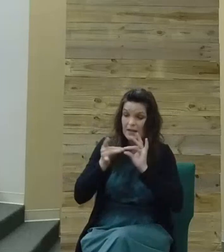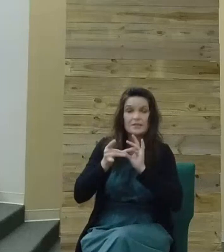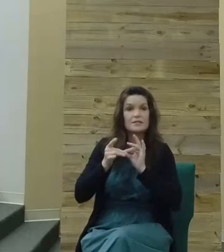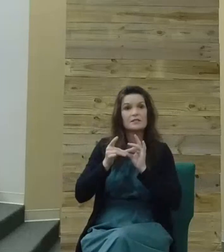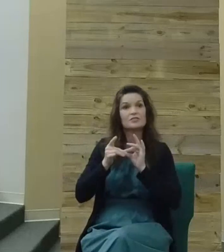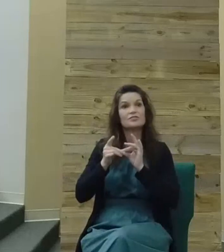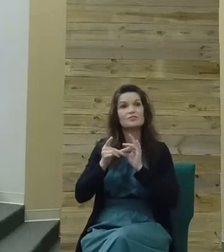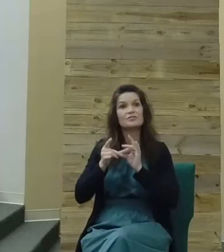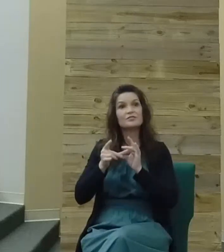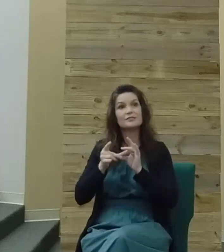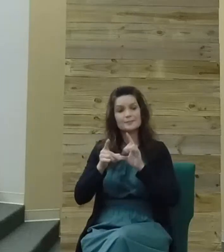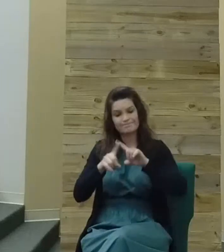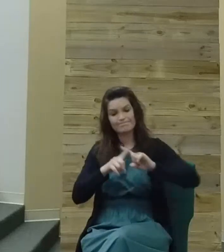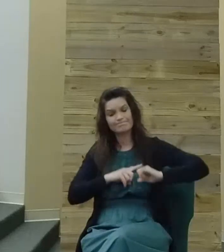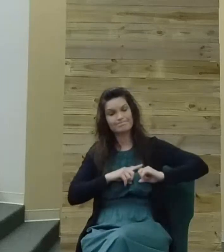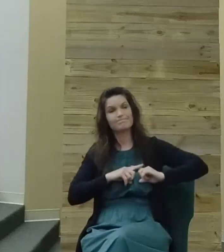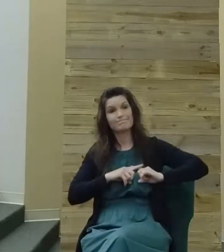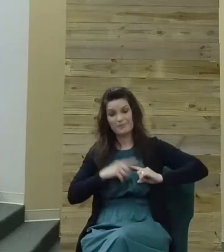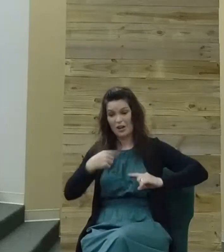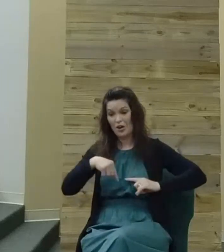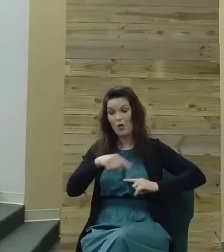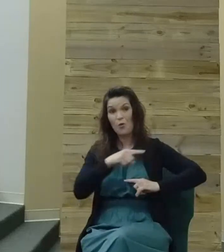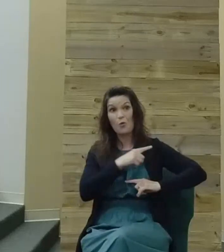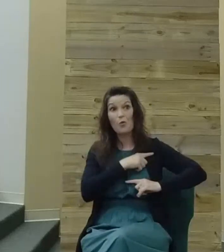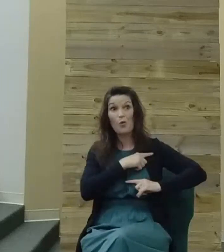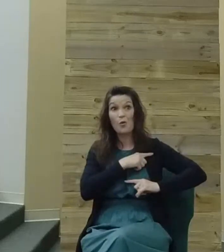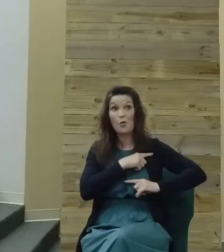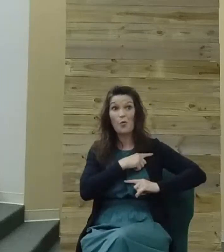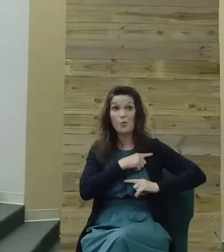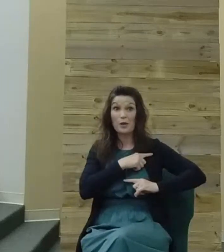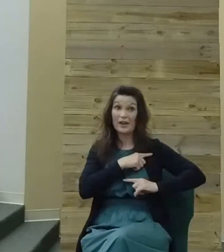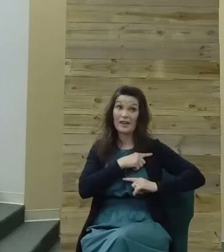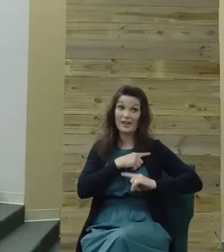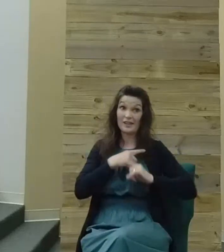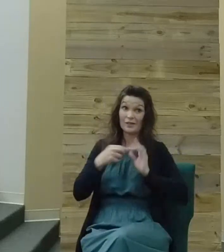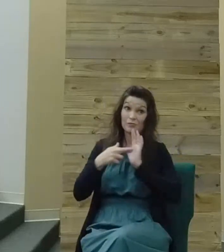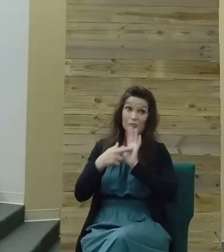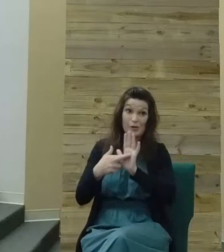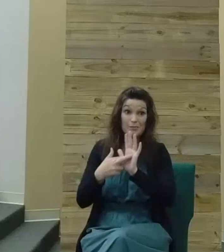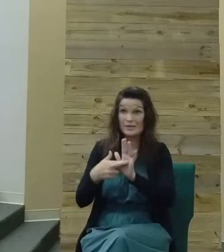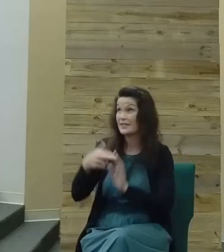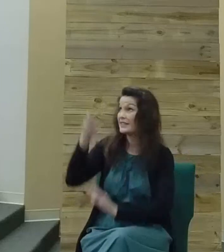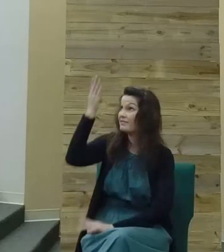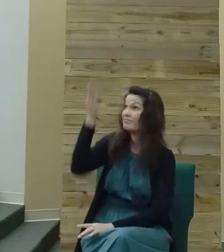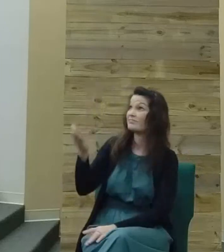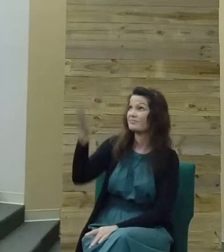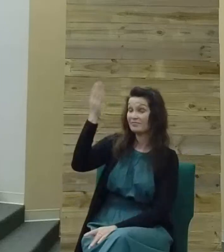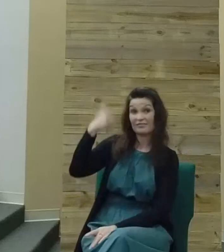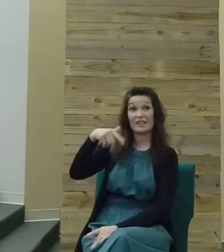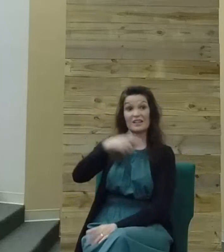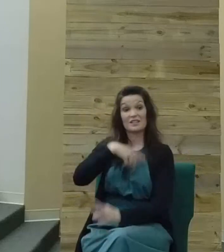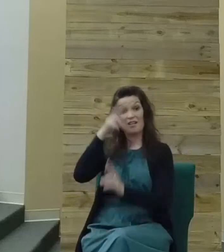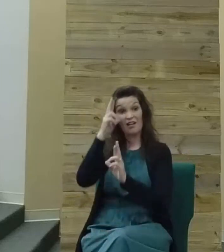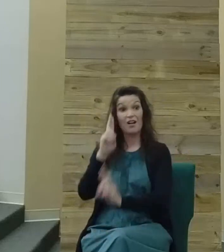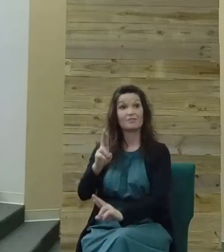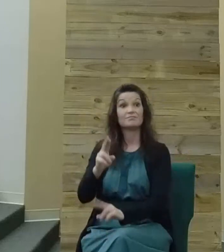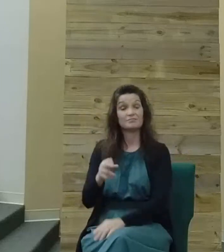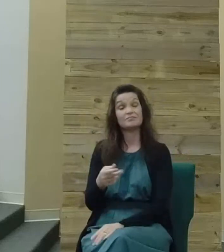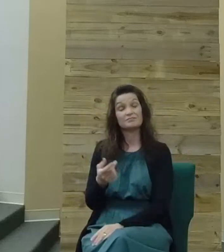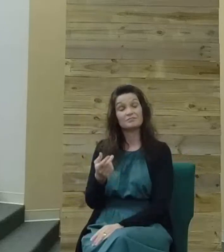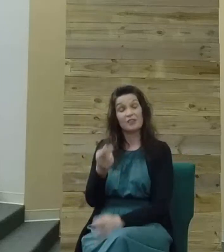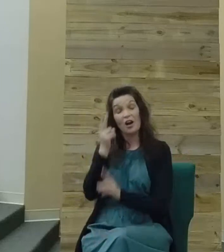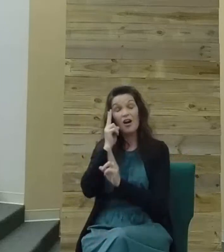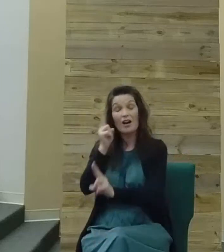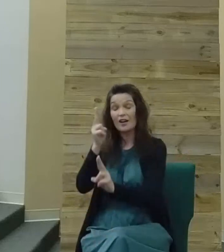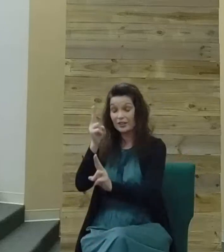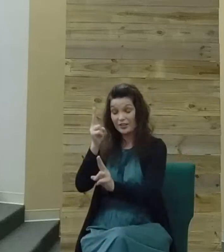reconciliation. We are ambassadors, and it is our privilege to get the message